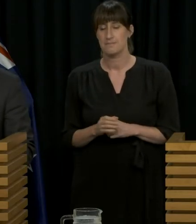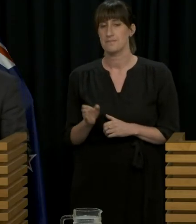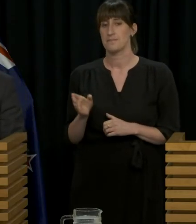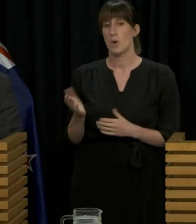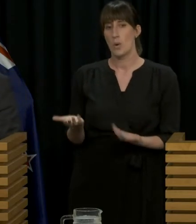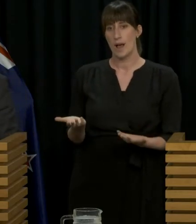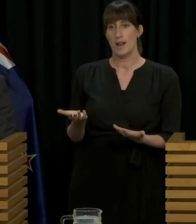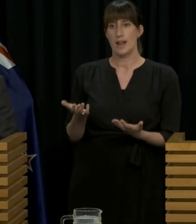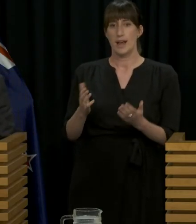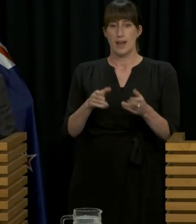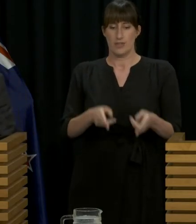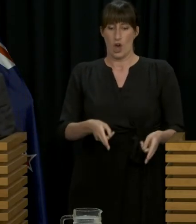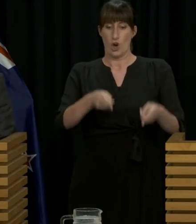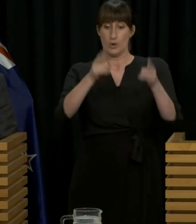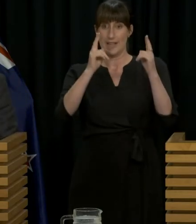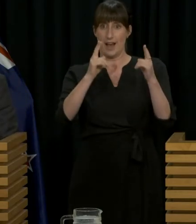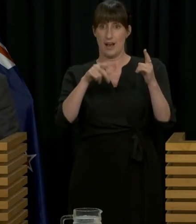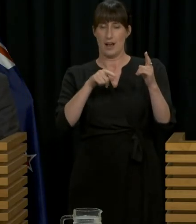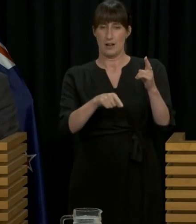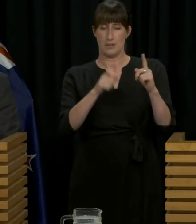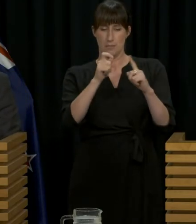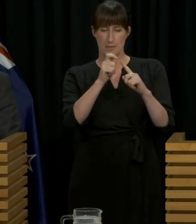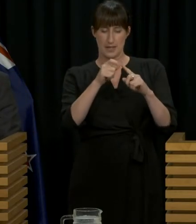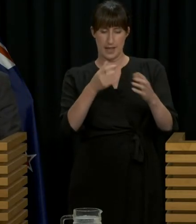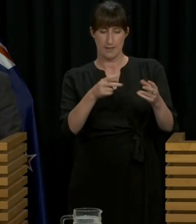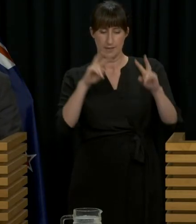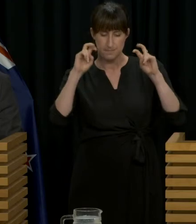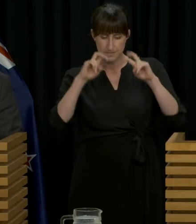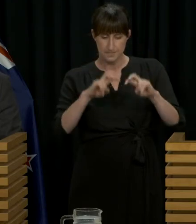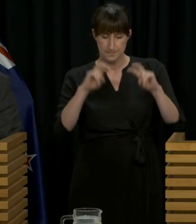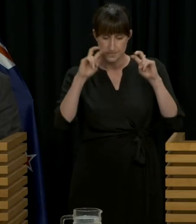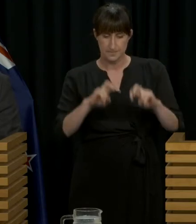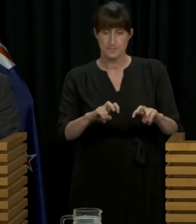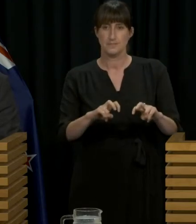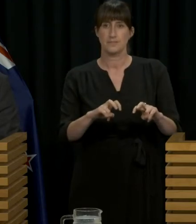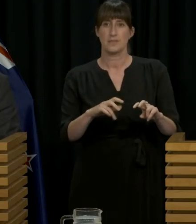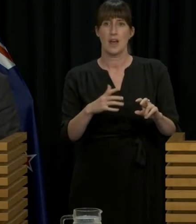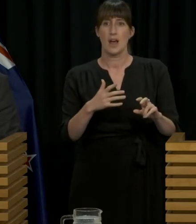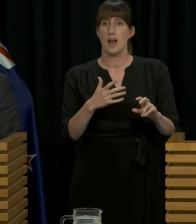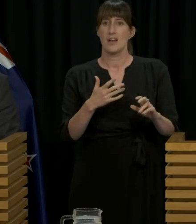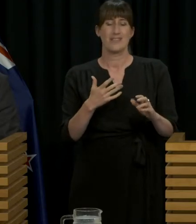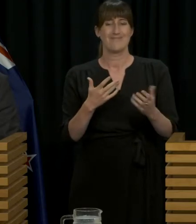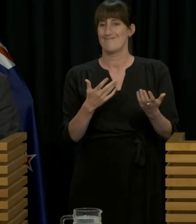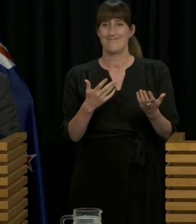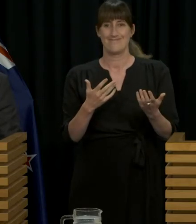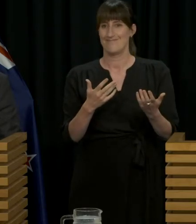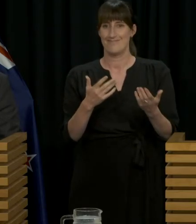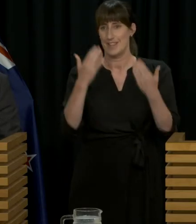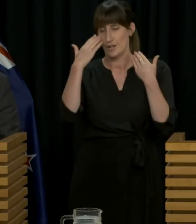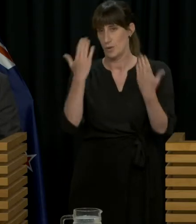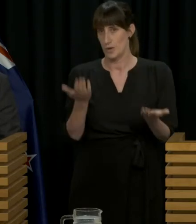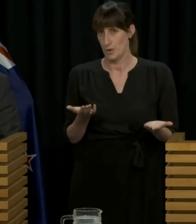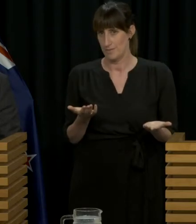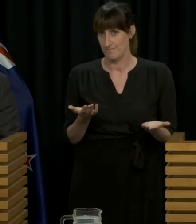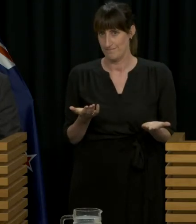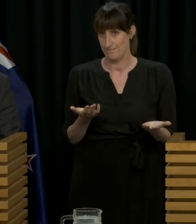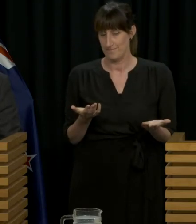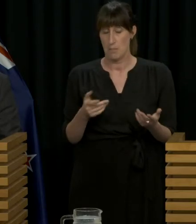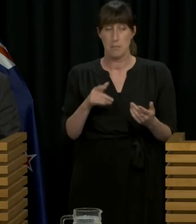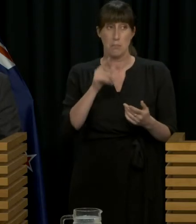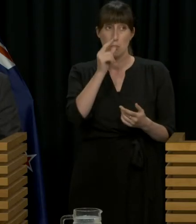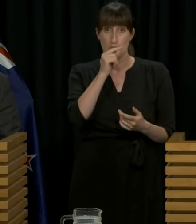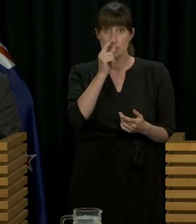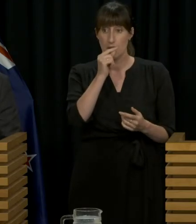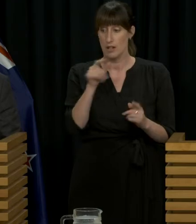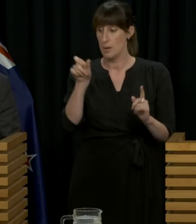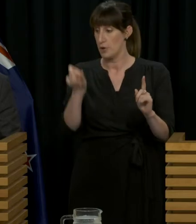feedback that I've had from MIQ and their investigations, is that they haven't been able to reach a conclusion on that. So it could be person to person, it could be